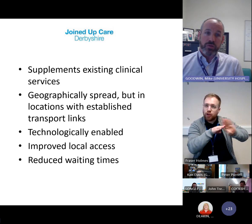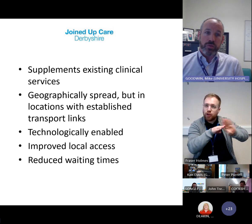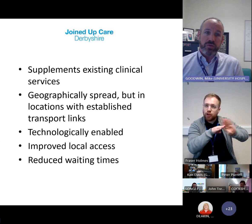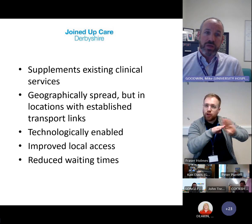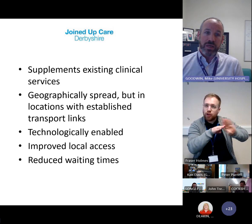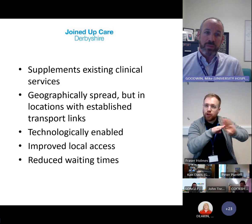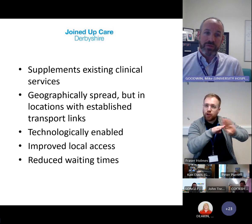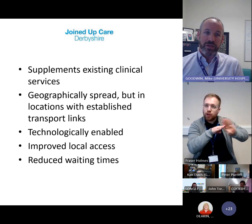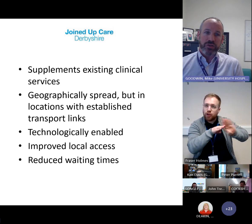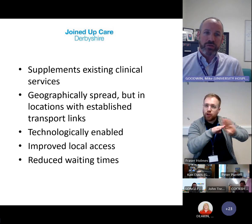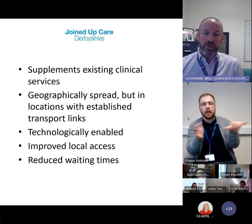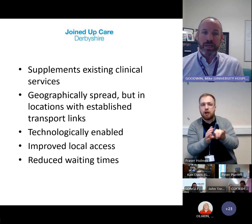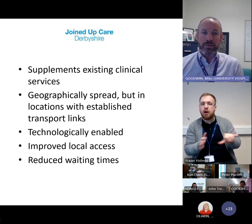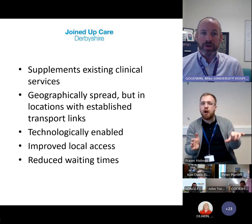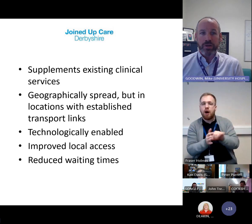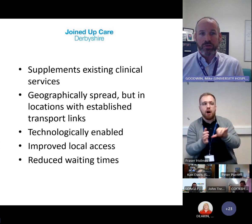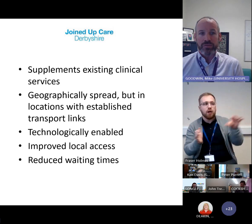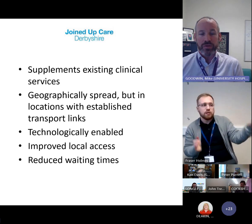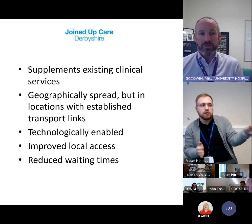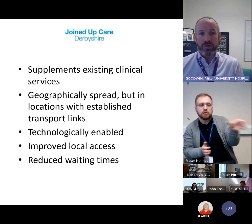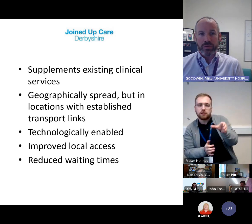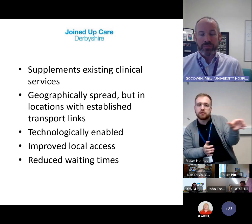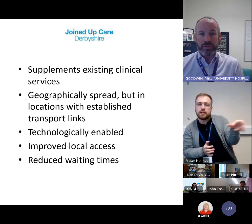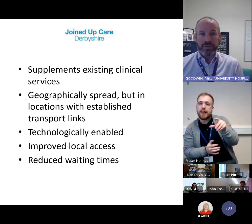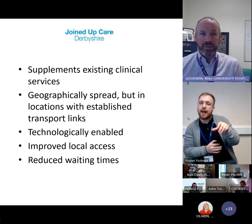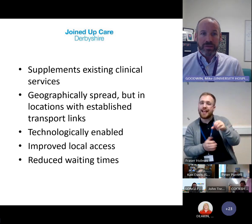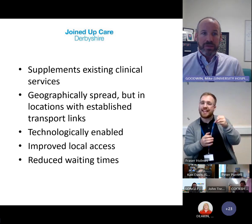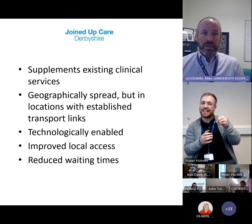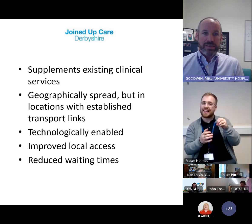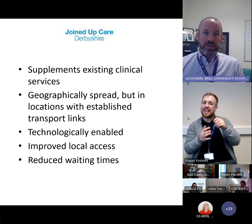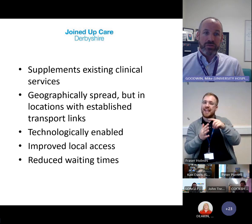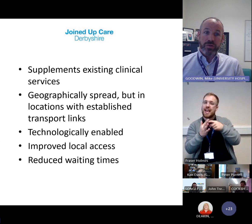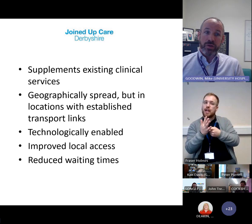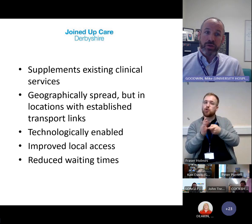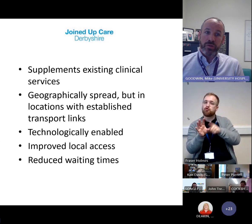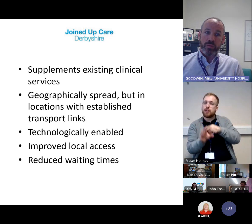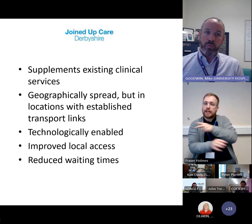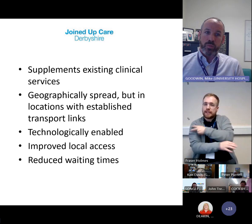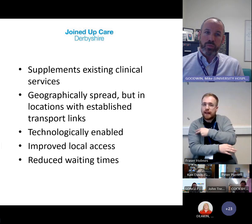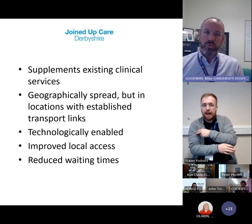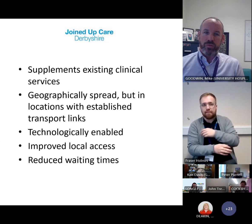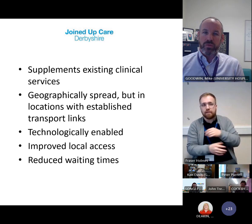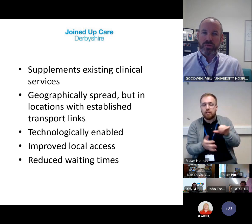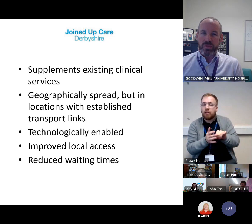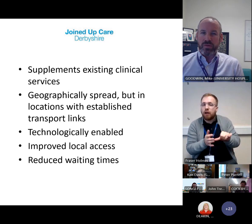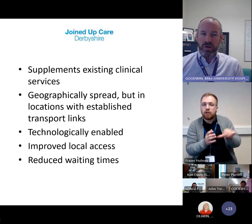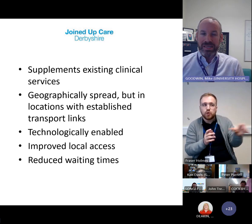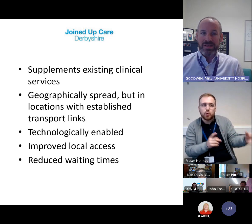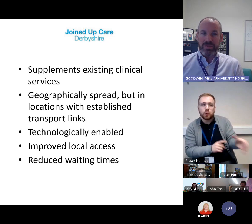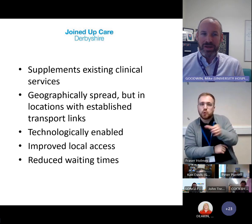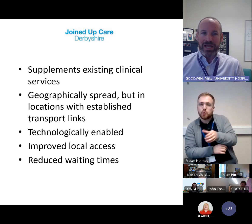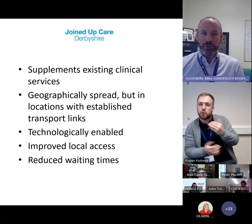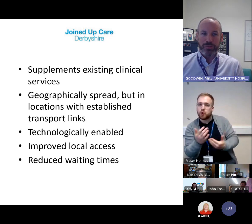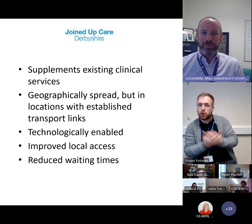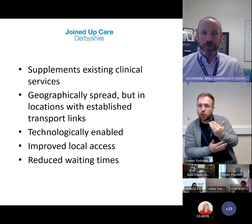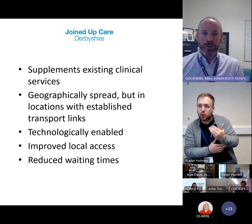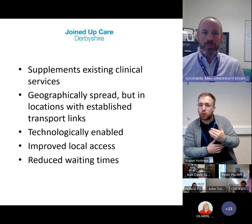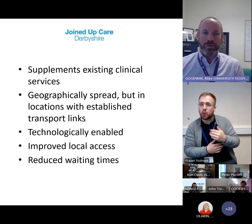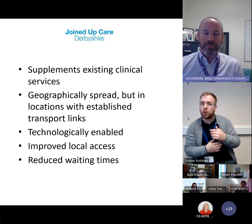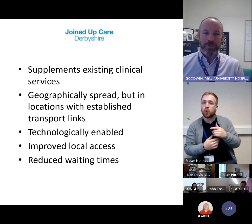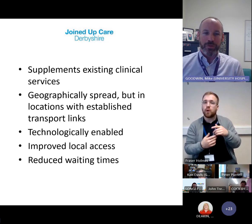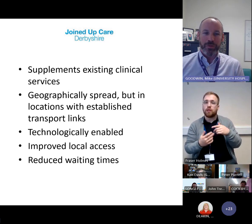hard to recruit professions like radiographers, sonographers, etc. That there isn't the